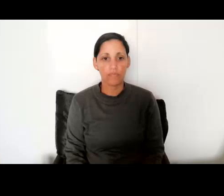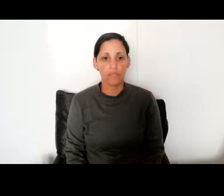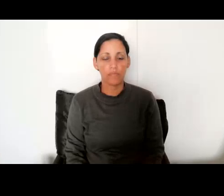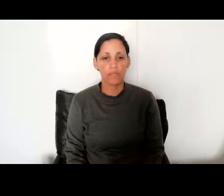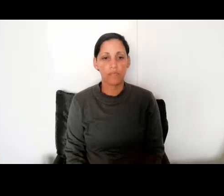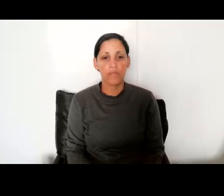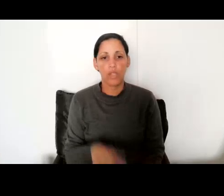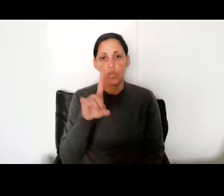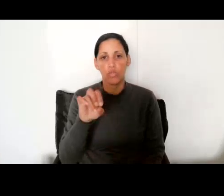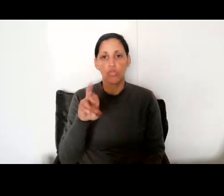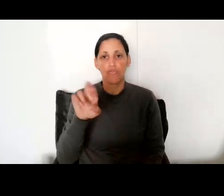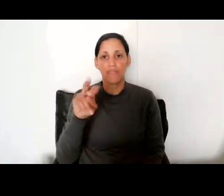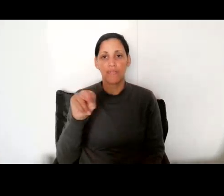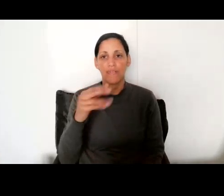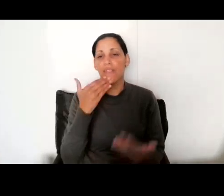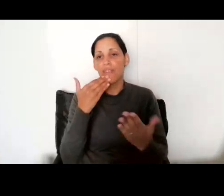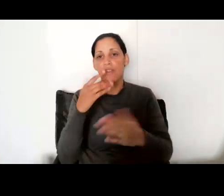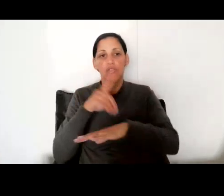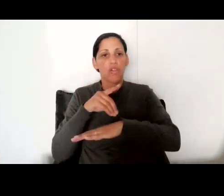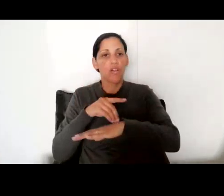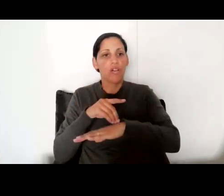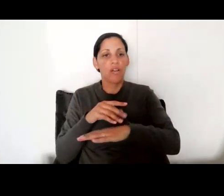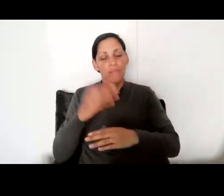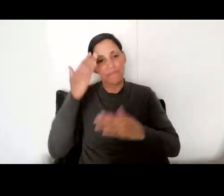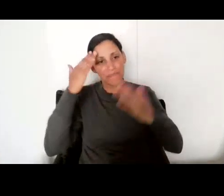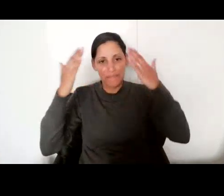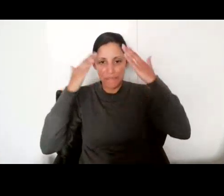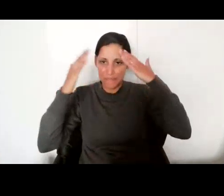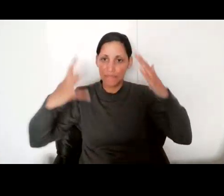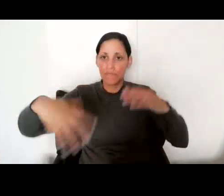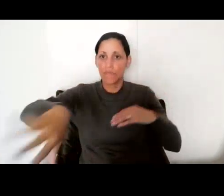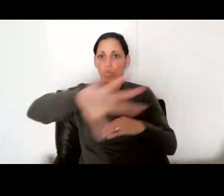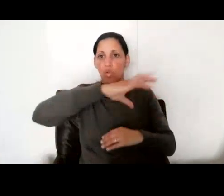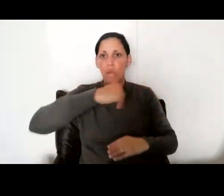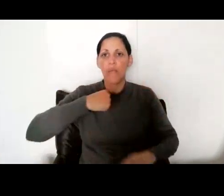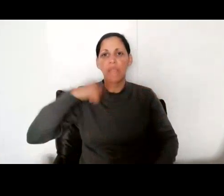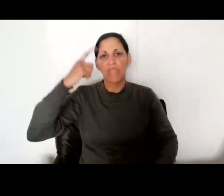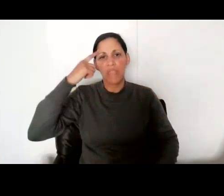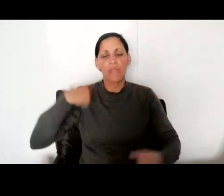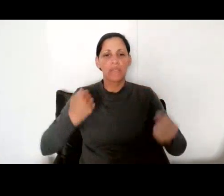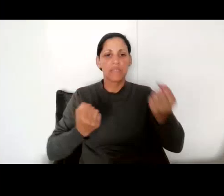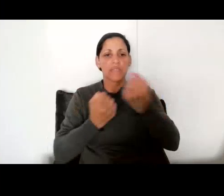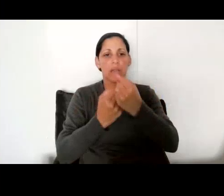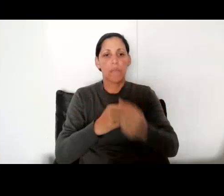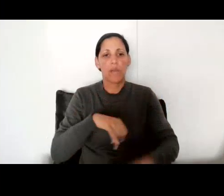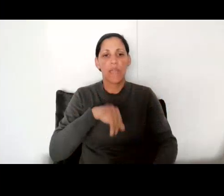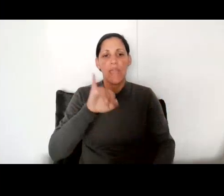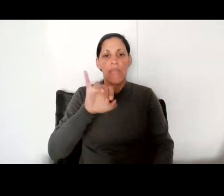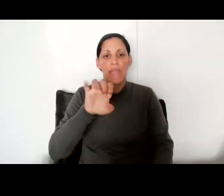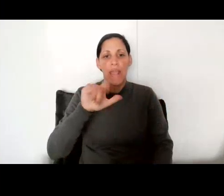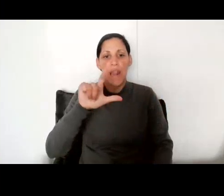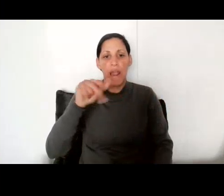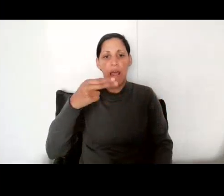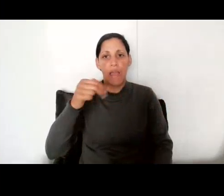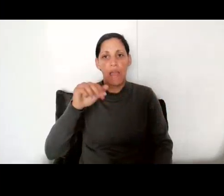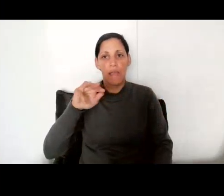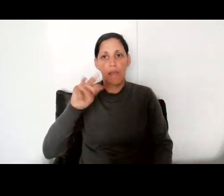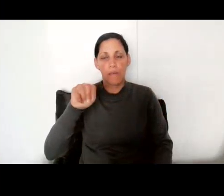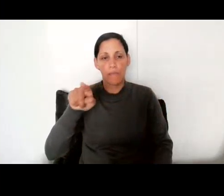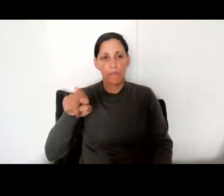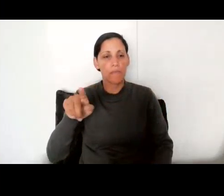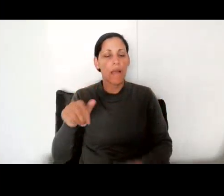Thank you, Doc. Hi, everyone. I think I do support Ilam regarding the buddy system that she